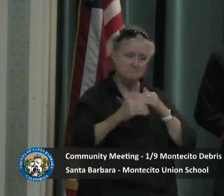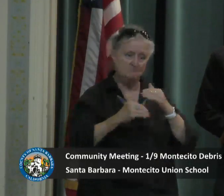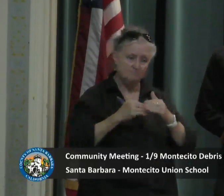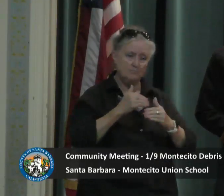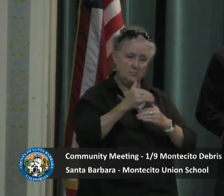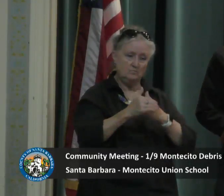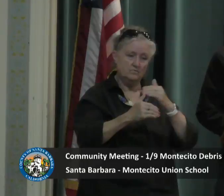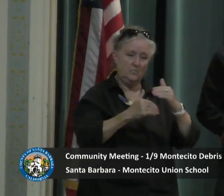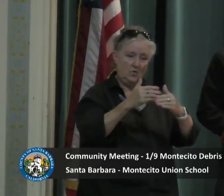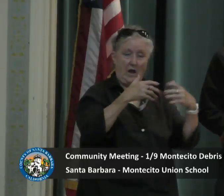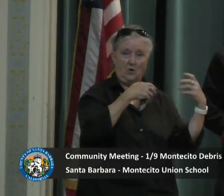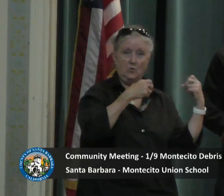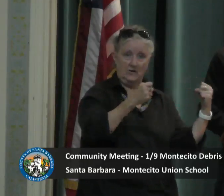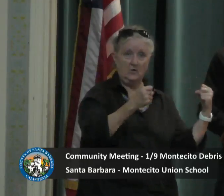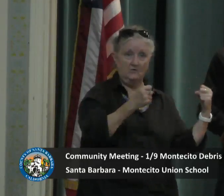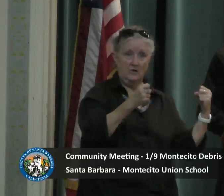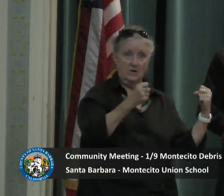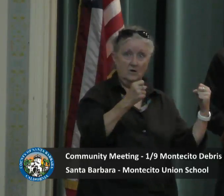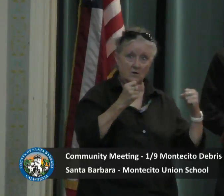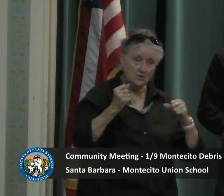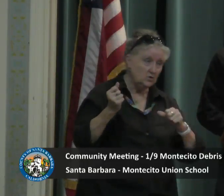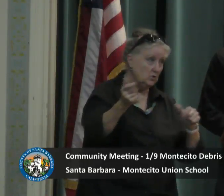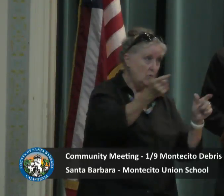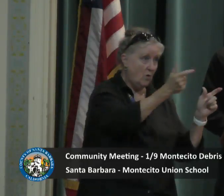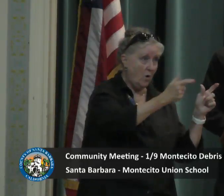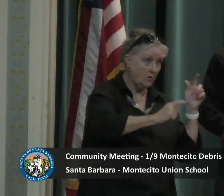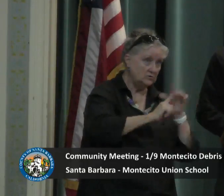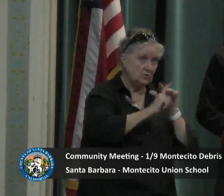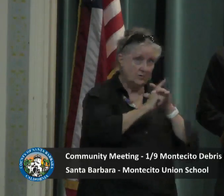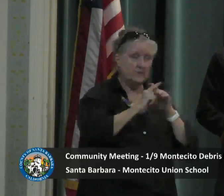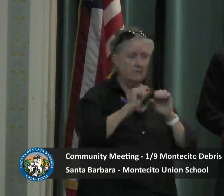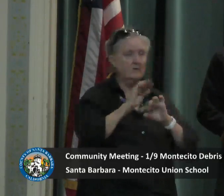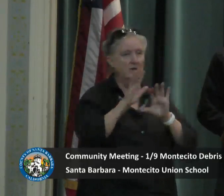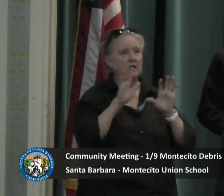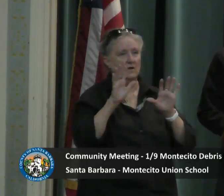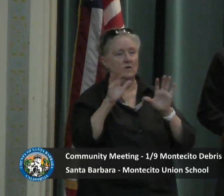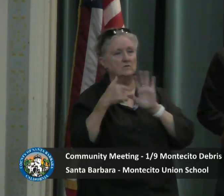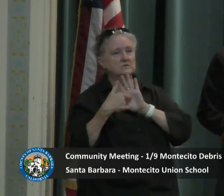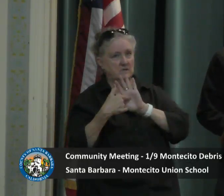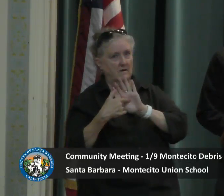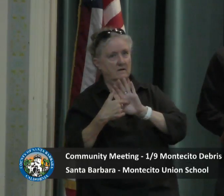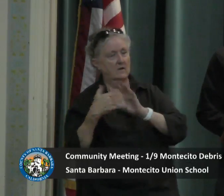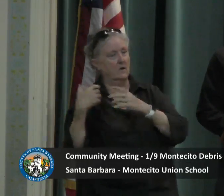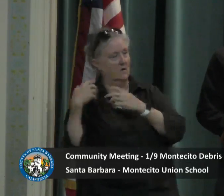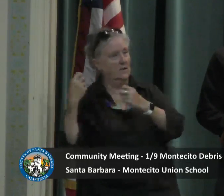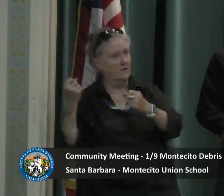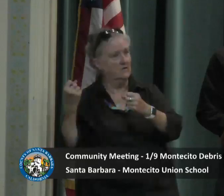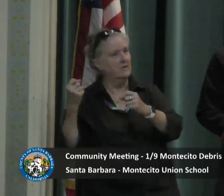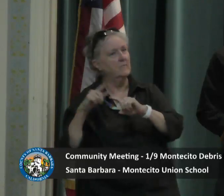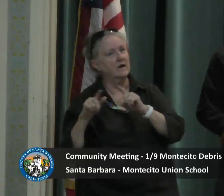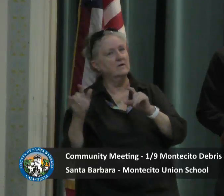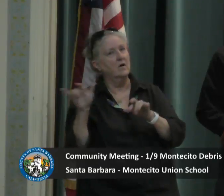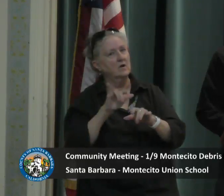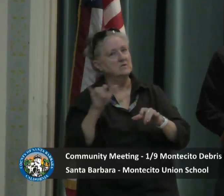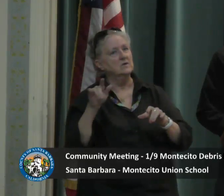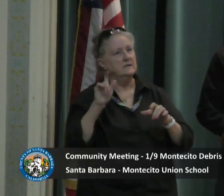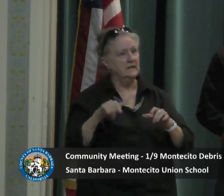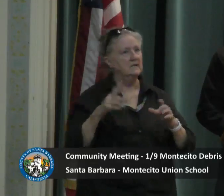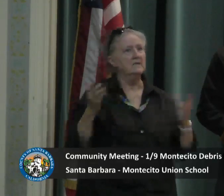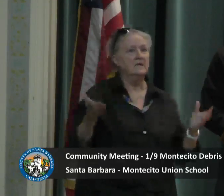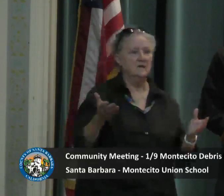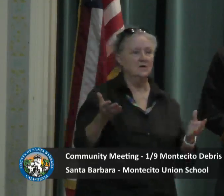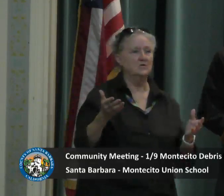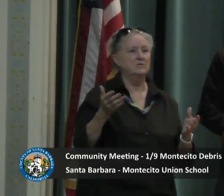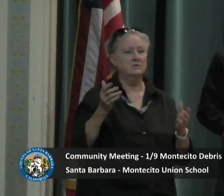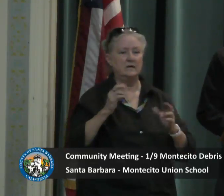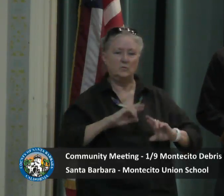recovery. You all being here is a clear sign of that recovery, but we also need to be here to